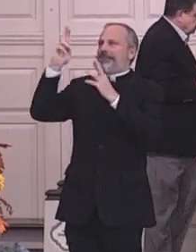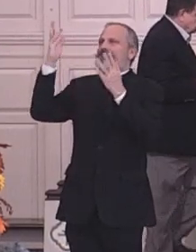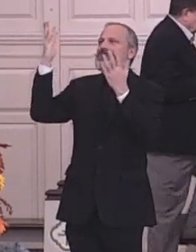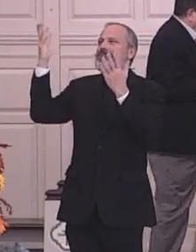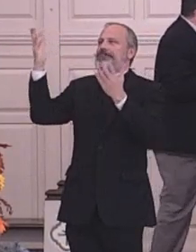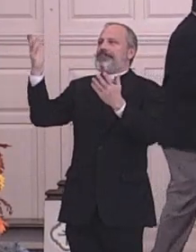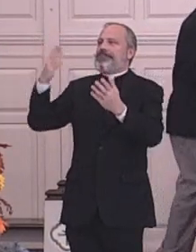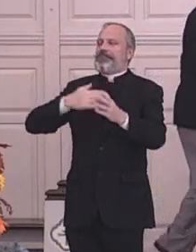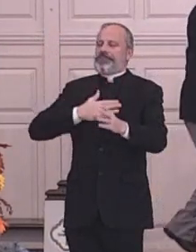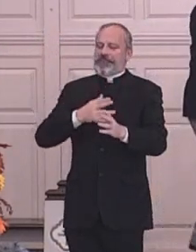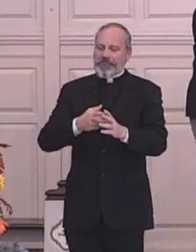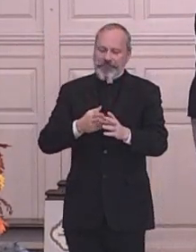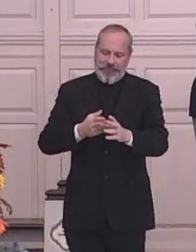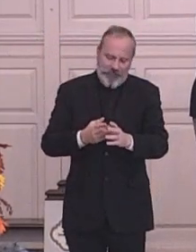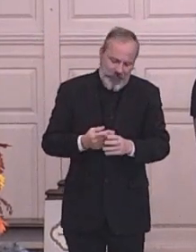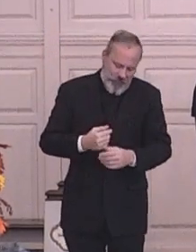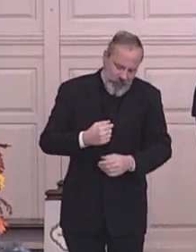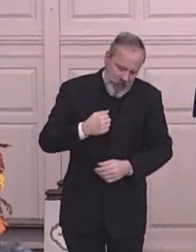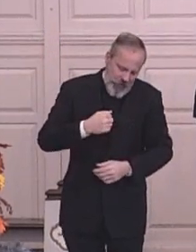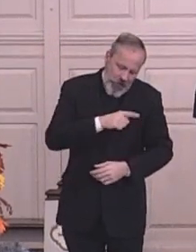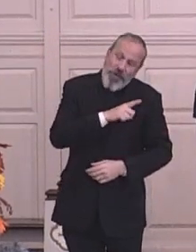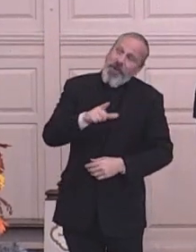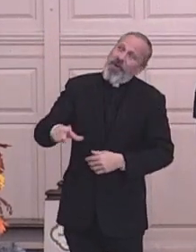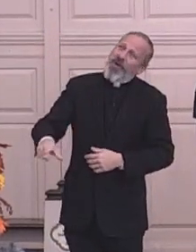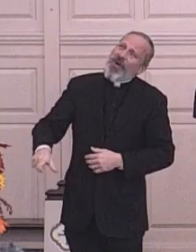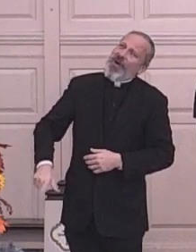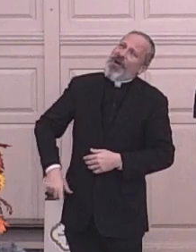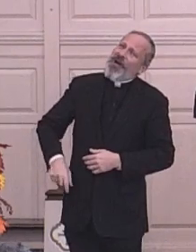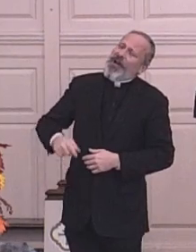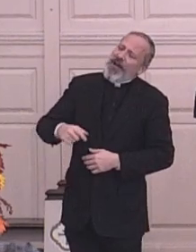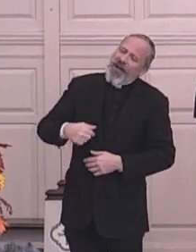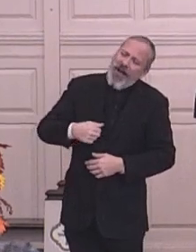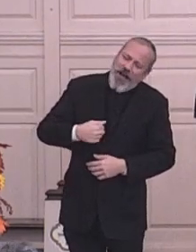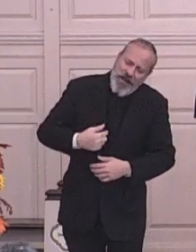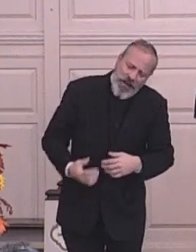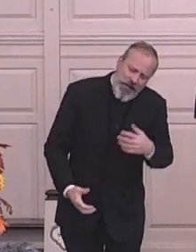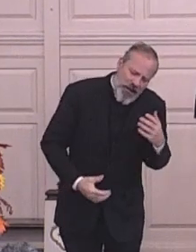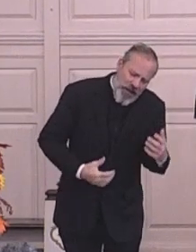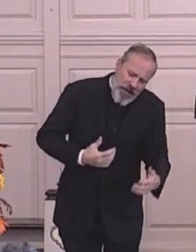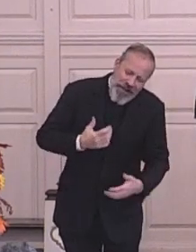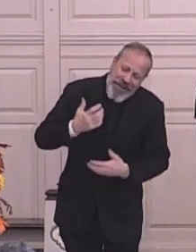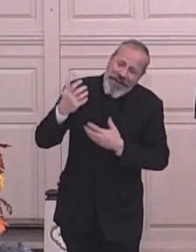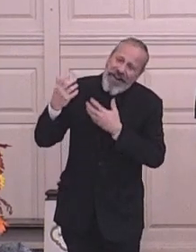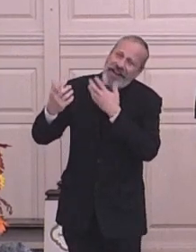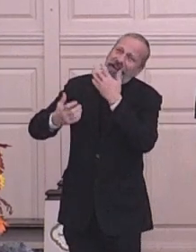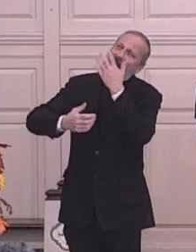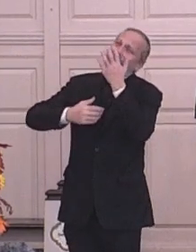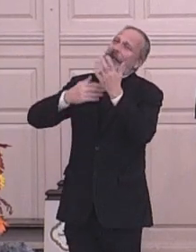Out of the depths, I cry.